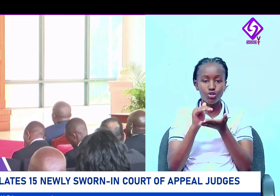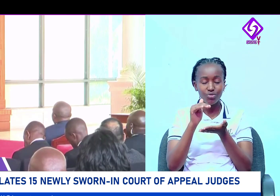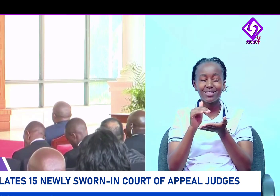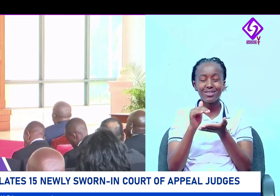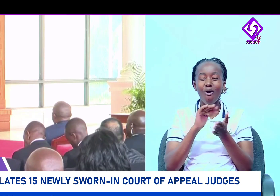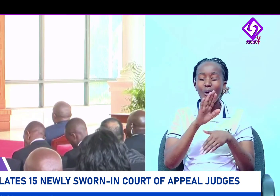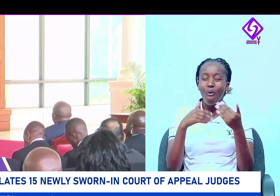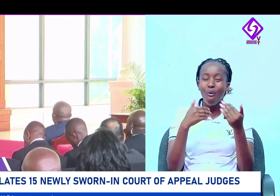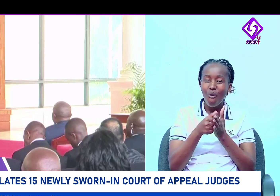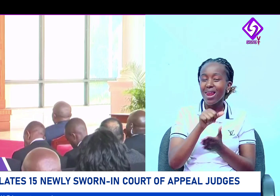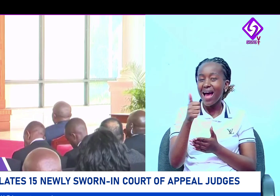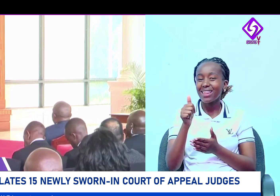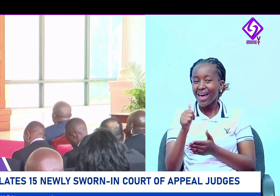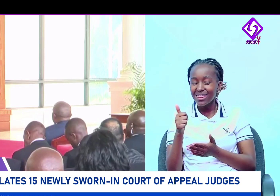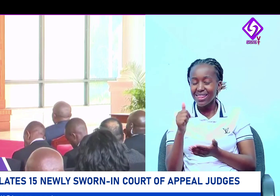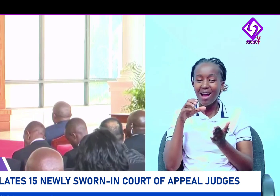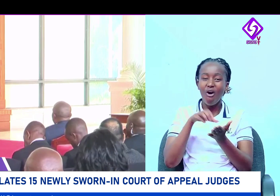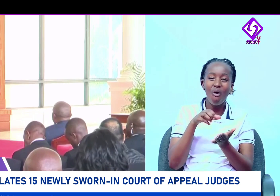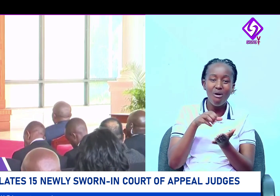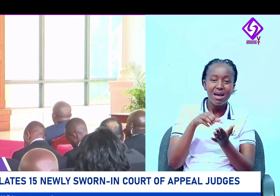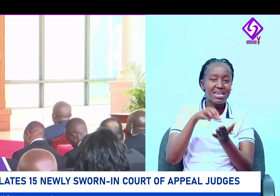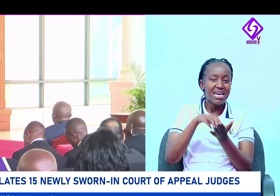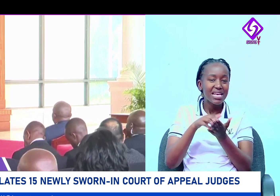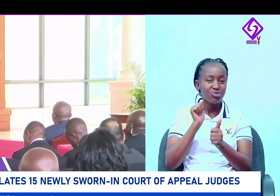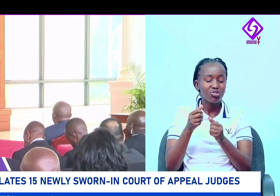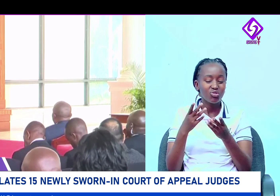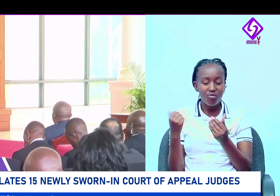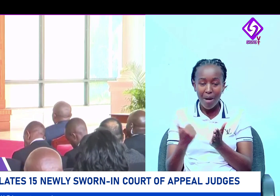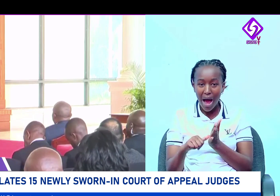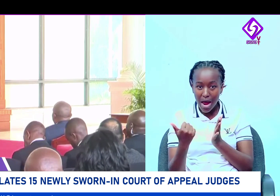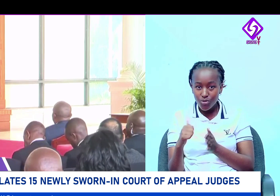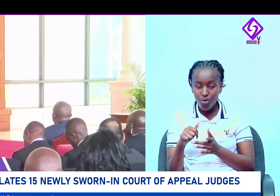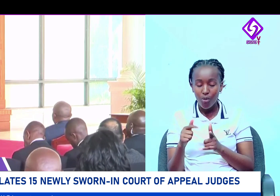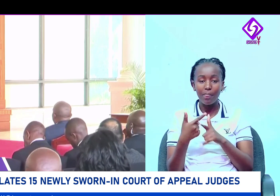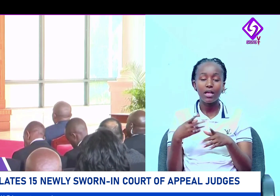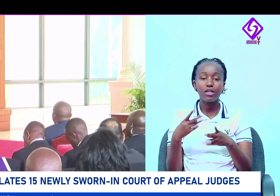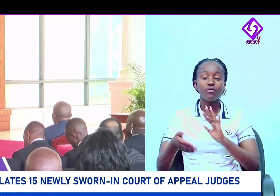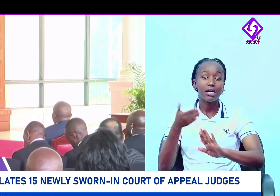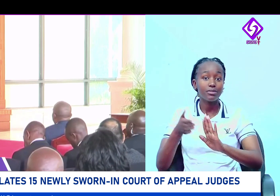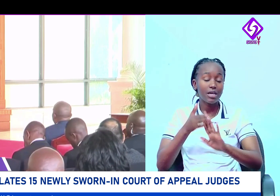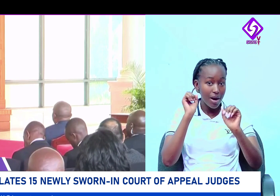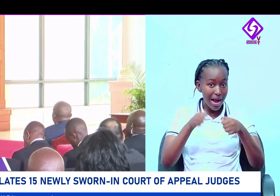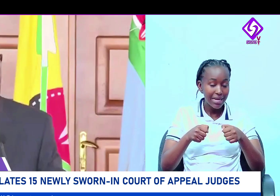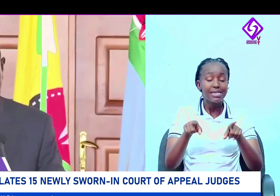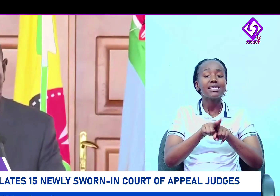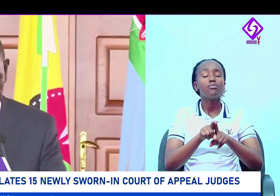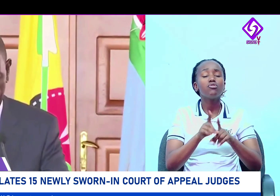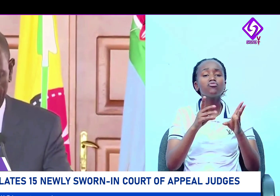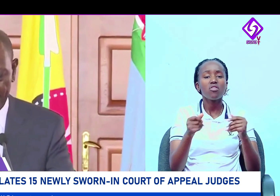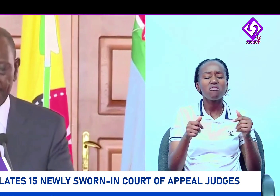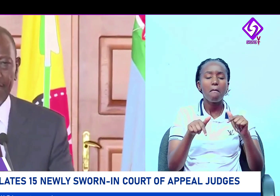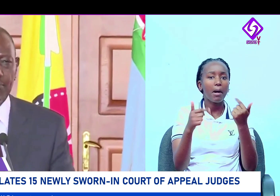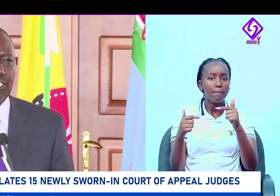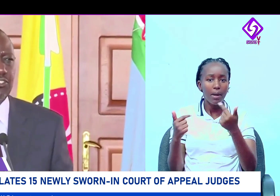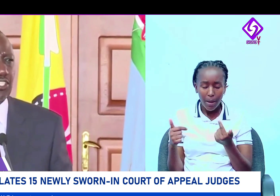shorten time required to resolve disputes, and strengthen public confidence in the administration